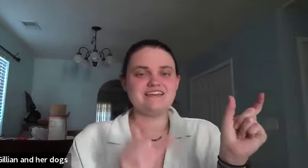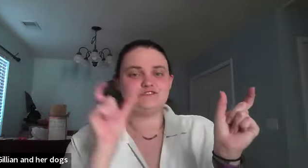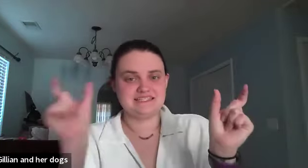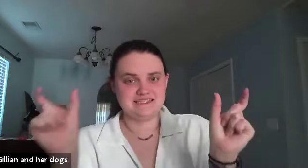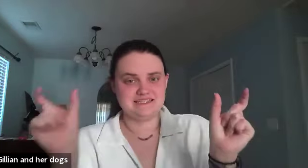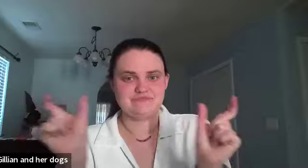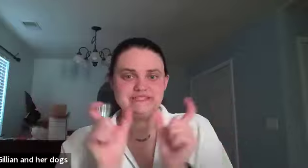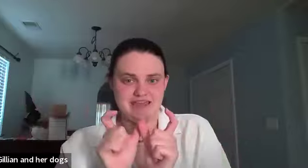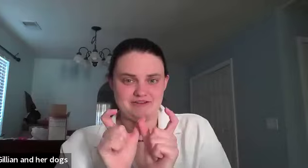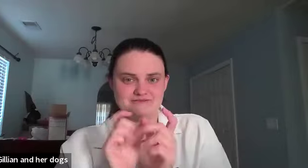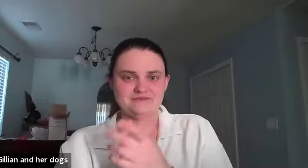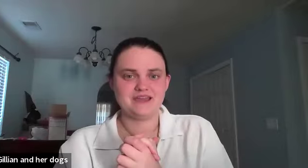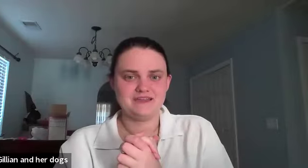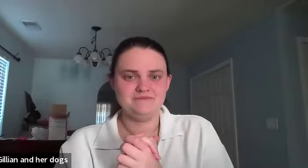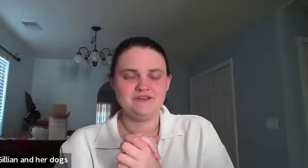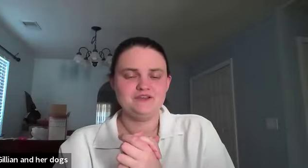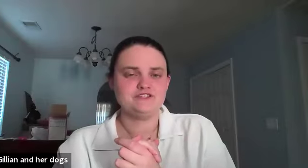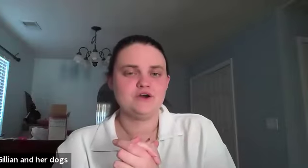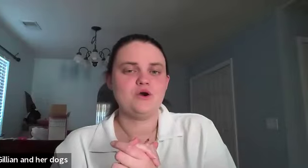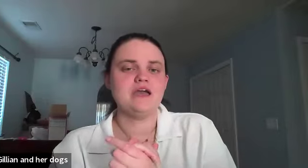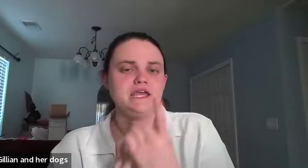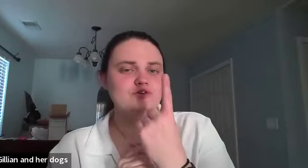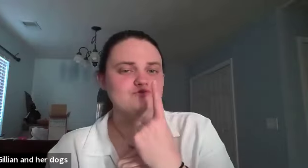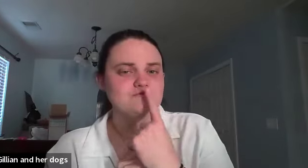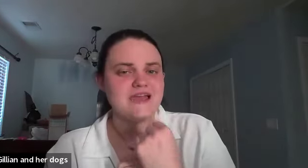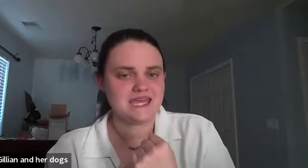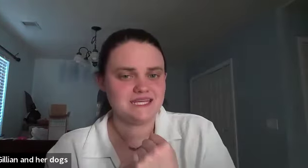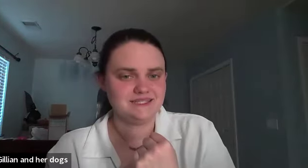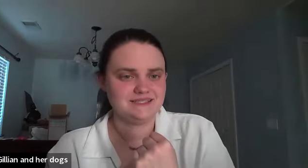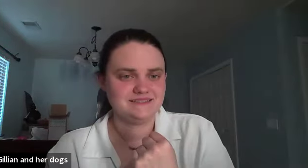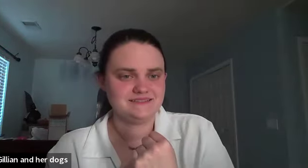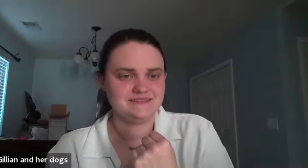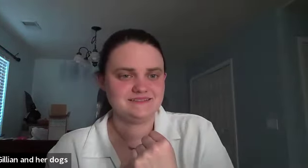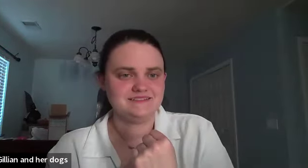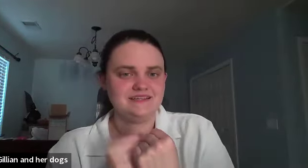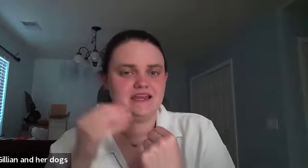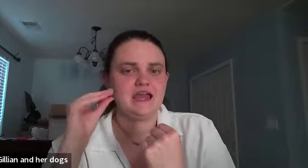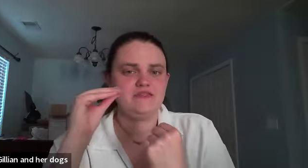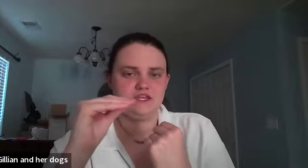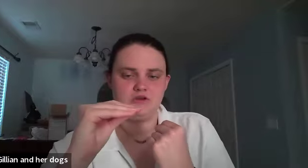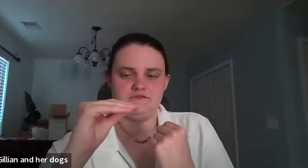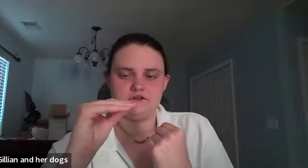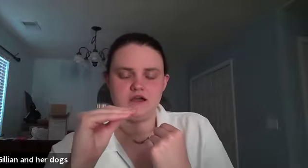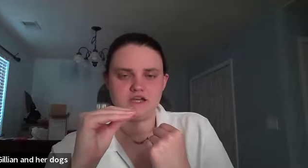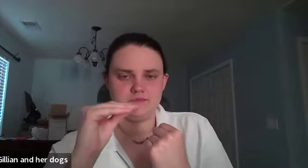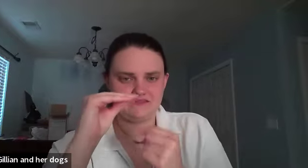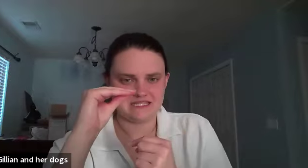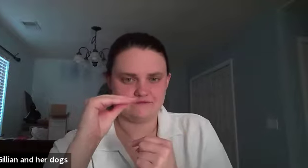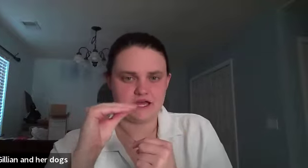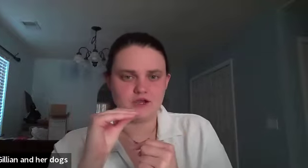sign for slice put together. Okay. So it goes red, and then you'll have your non-dominant, this like flat